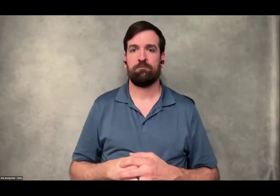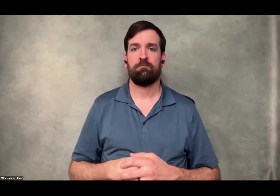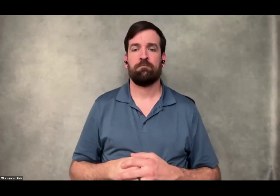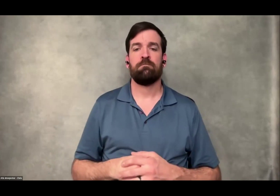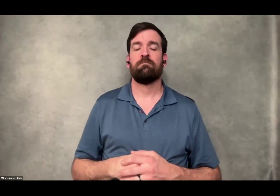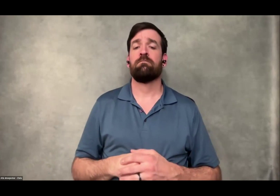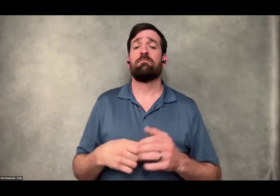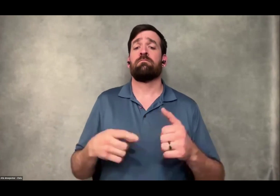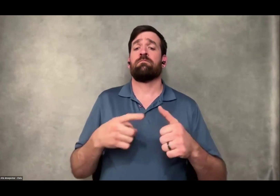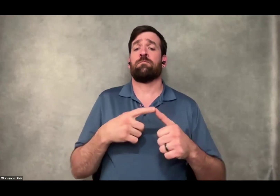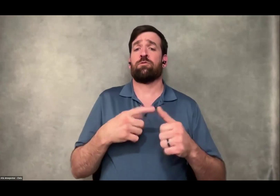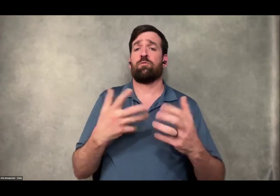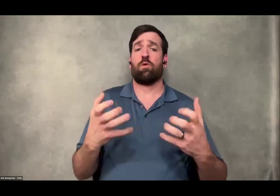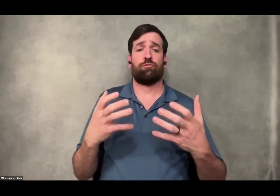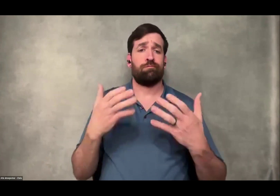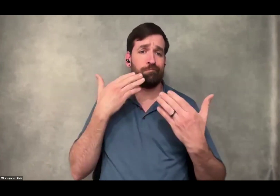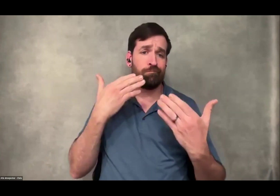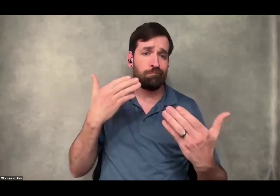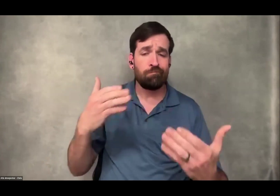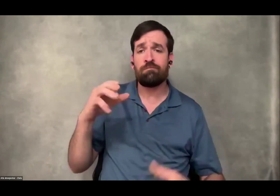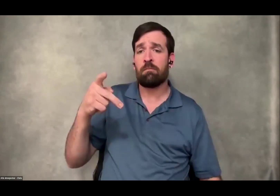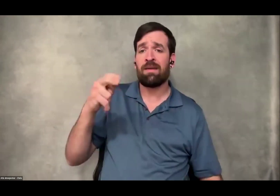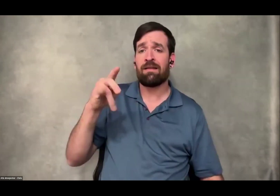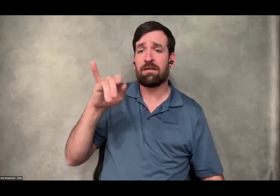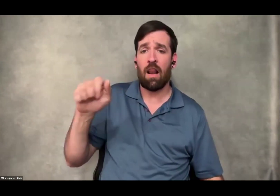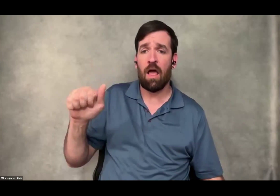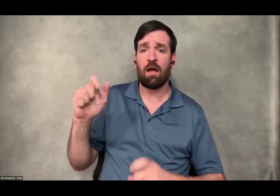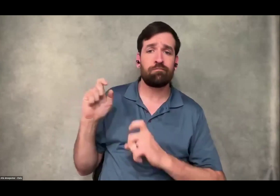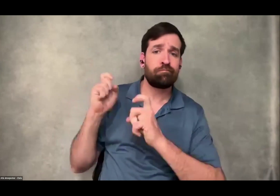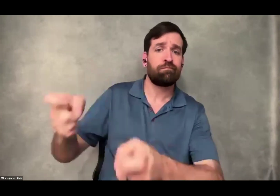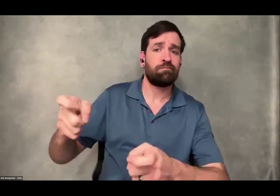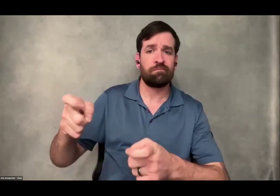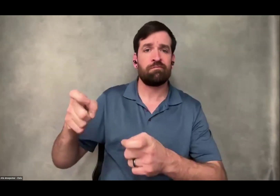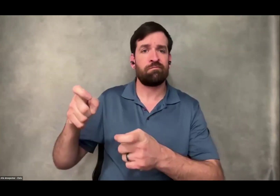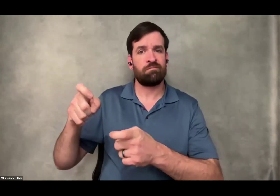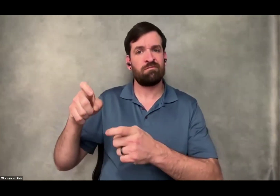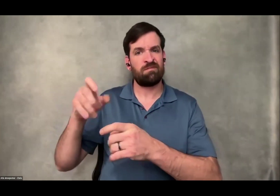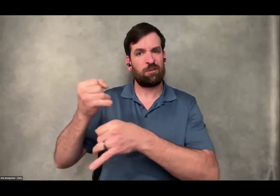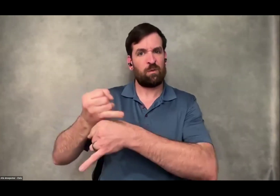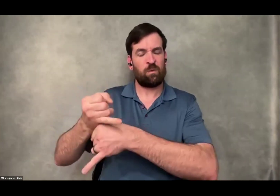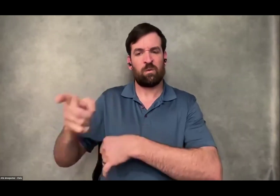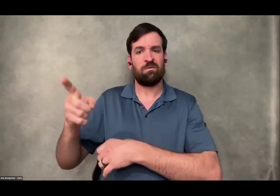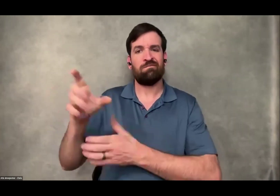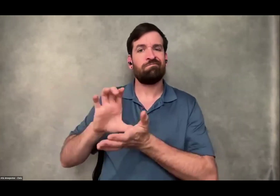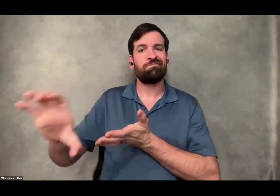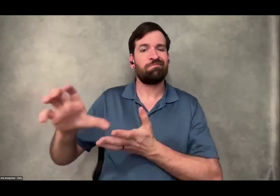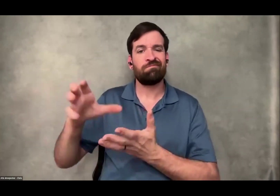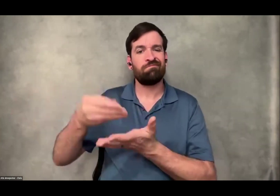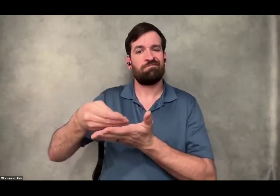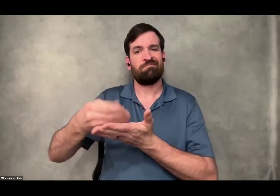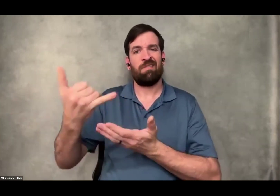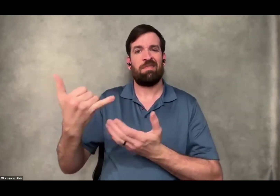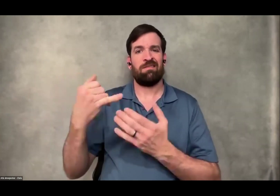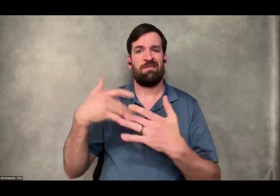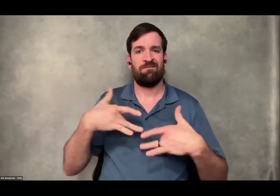I'd like to begin by thanking the Peninsula Endowment Foundation, who has graciously funded this event. So